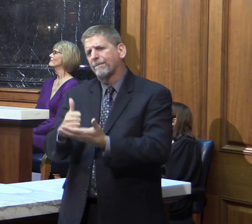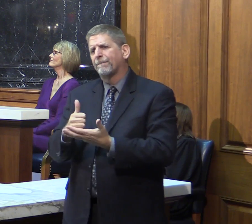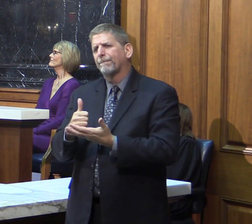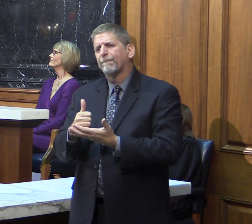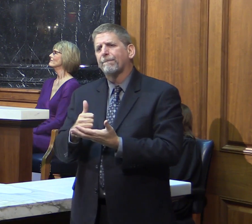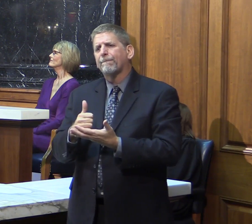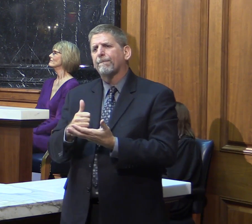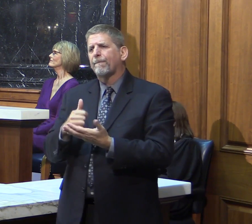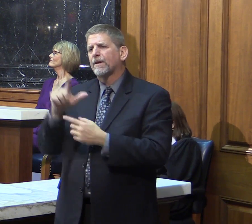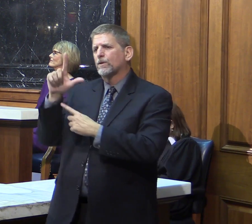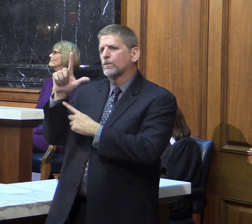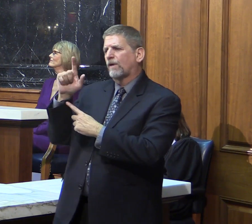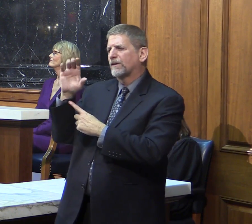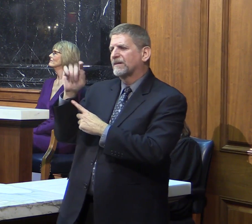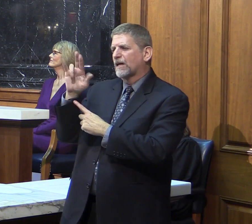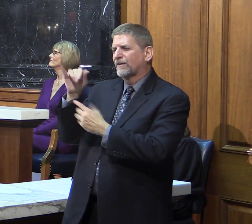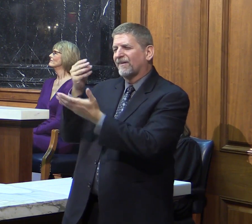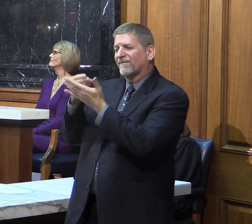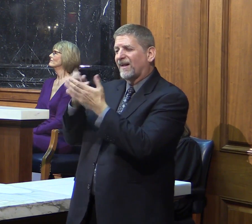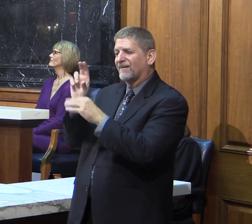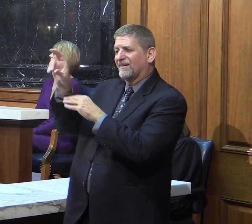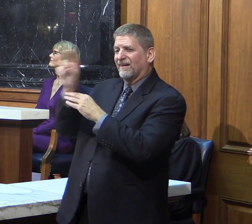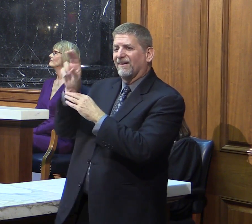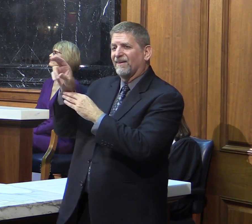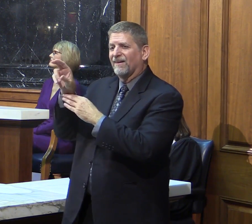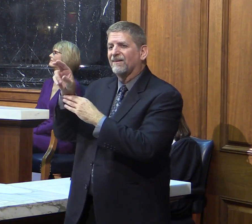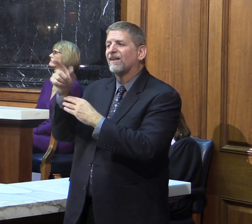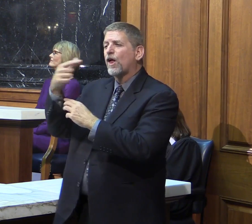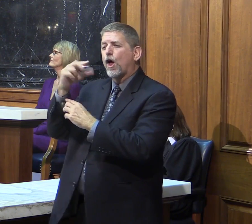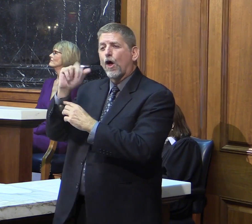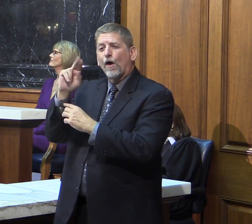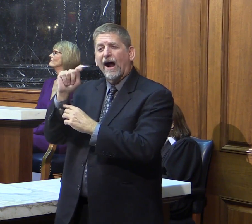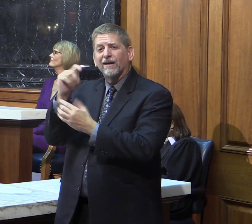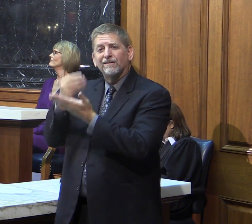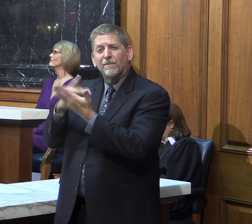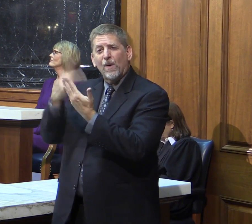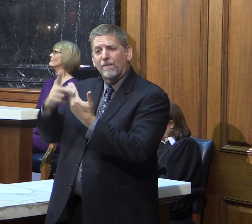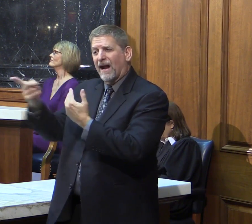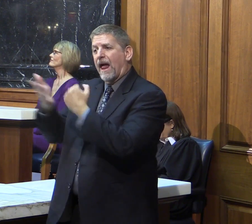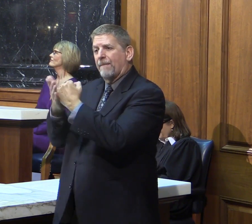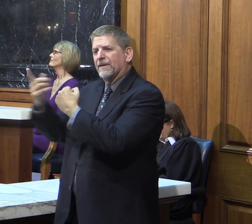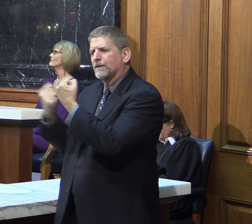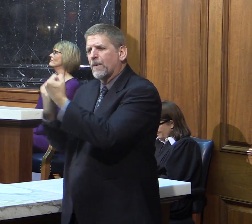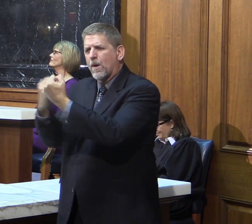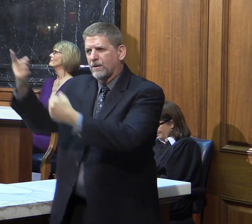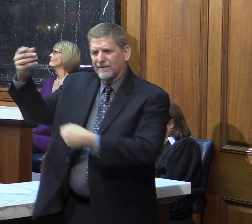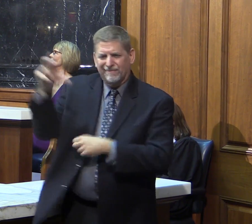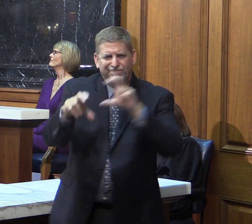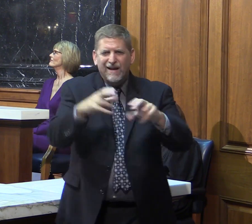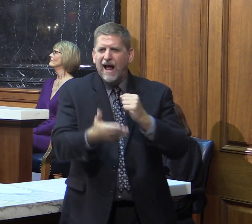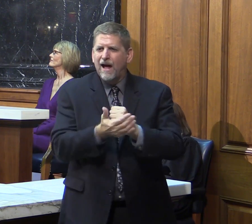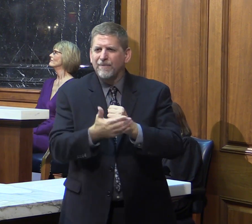grant program to support innovation and entrepreneurship initiatives among higher education and in our local